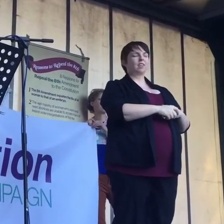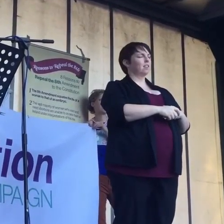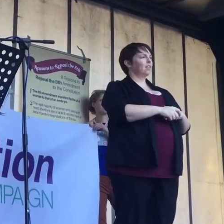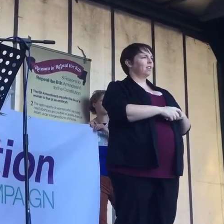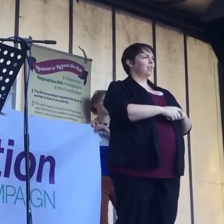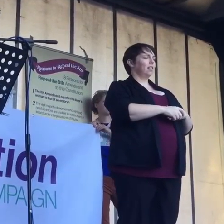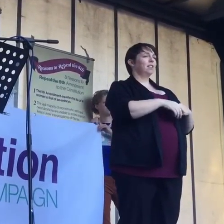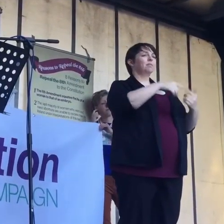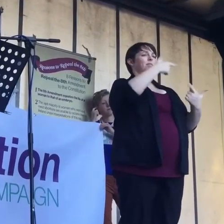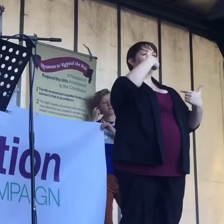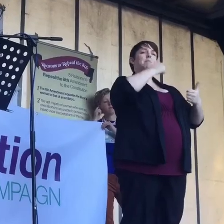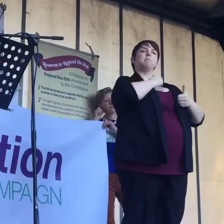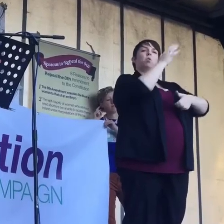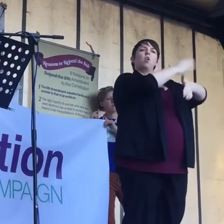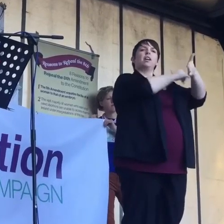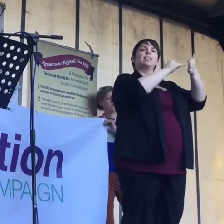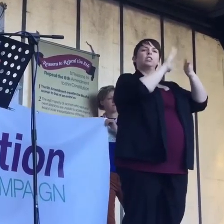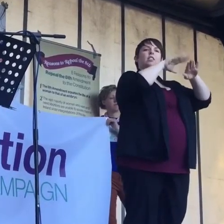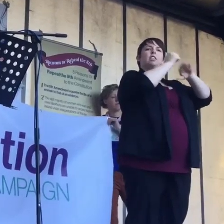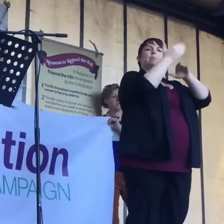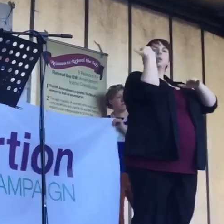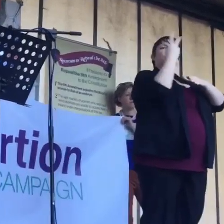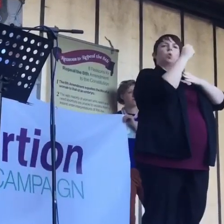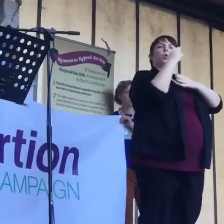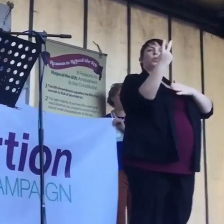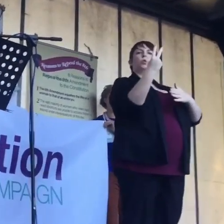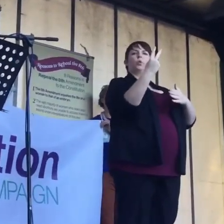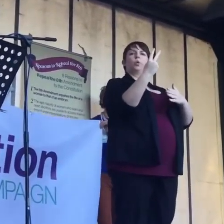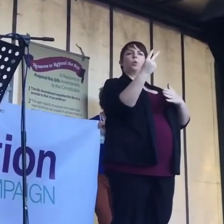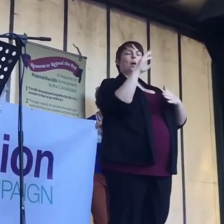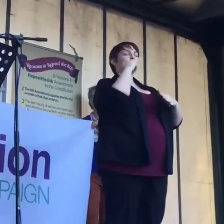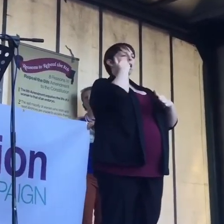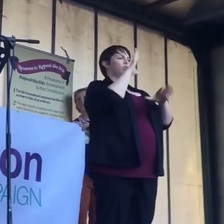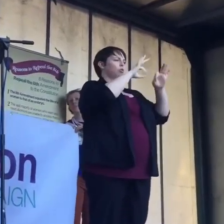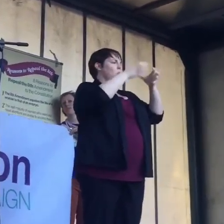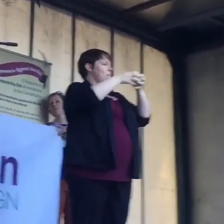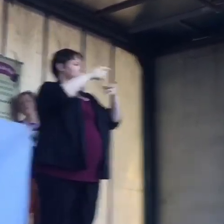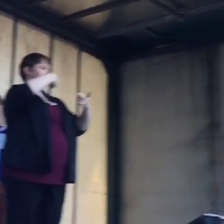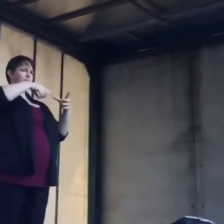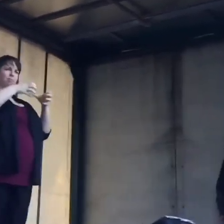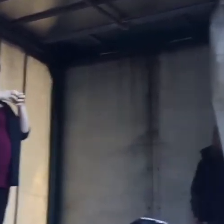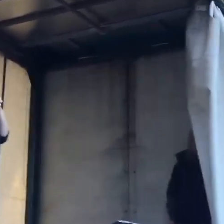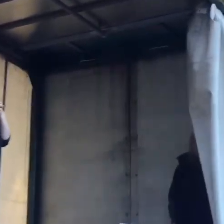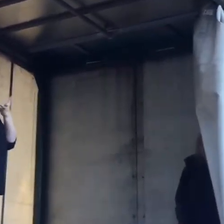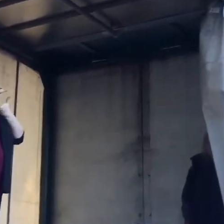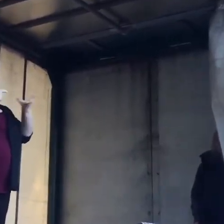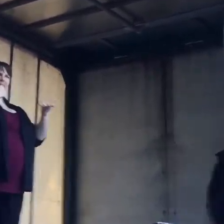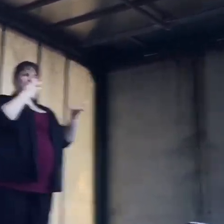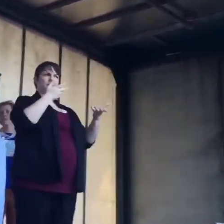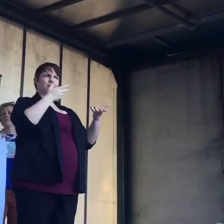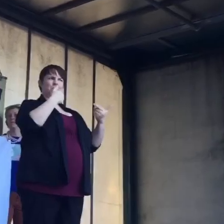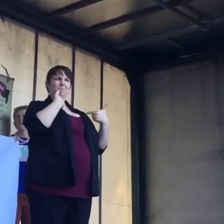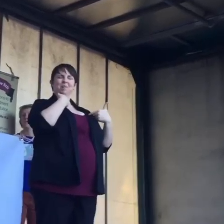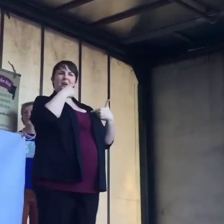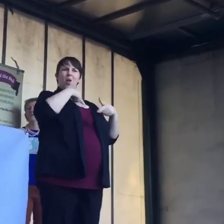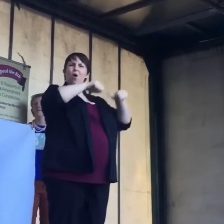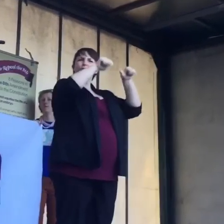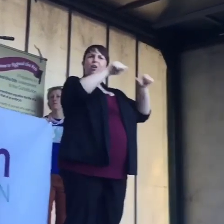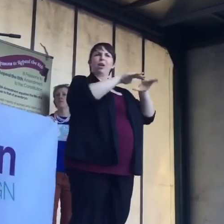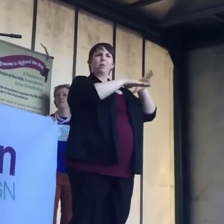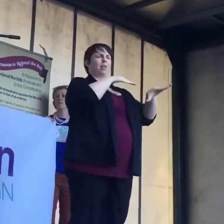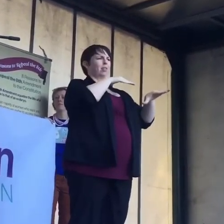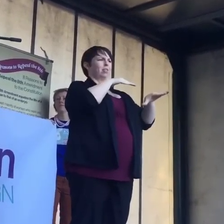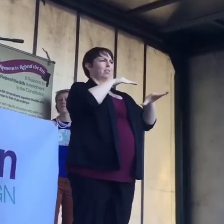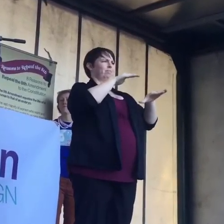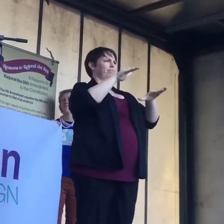We're an organization formed in 2002 because a group of us got together saying we don't agree with the voice